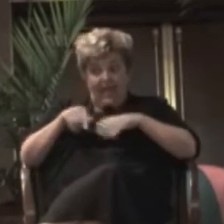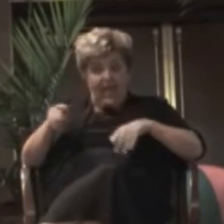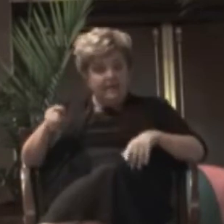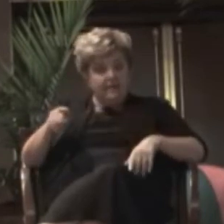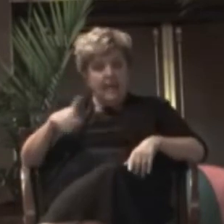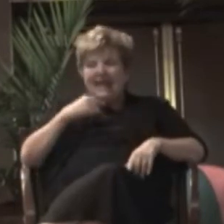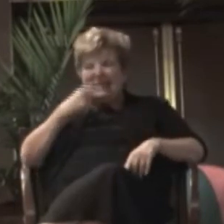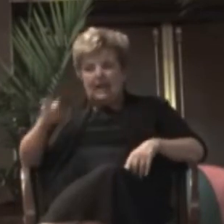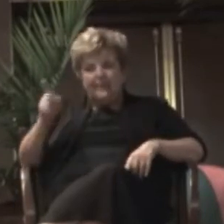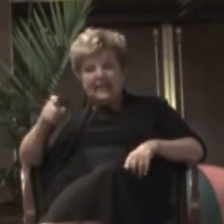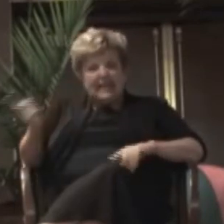did.